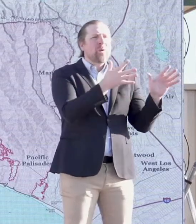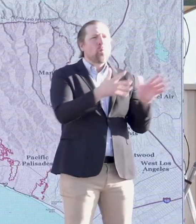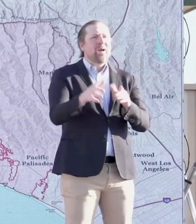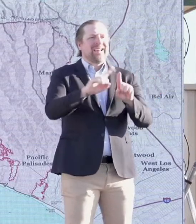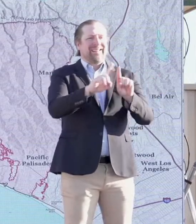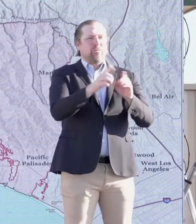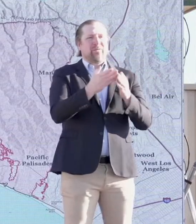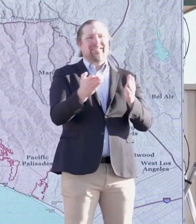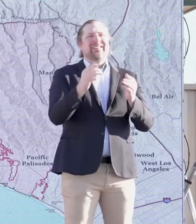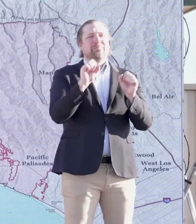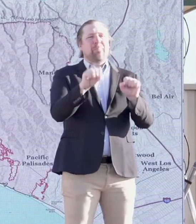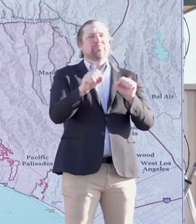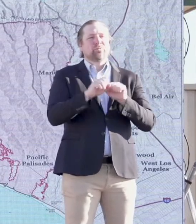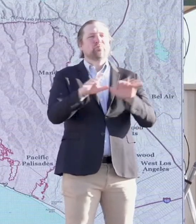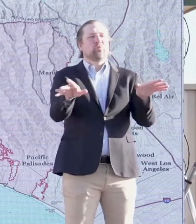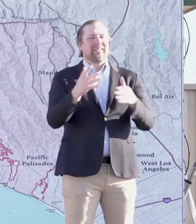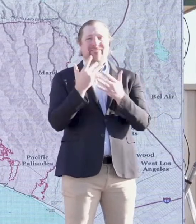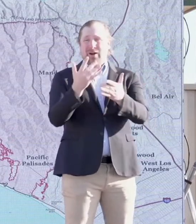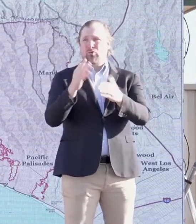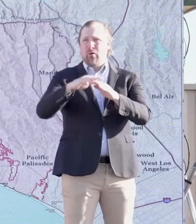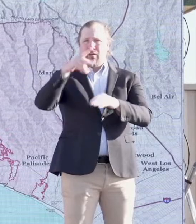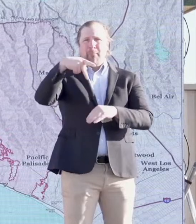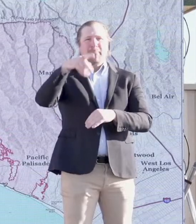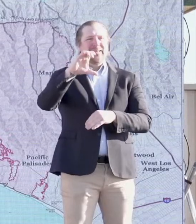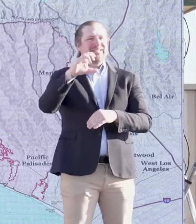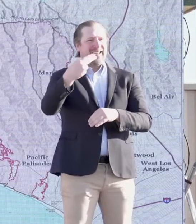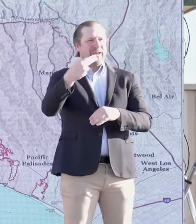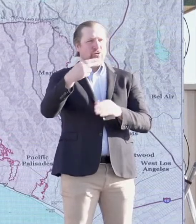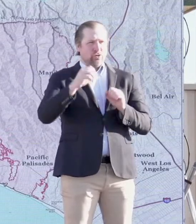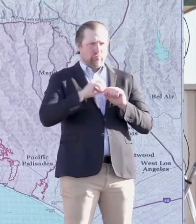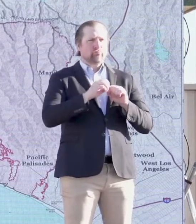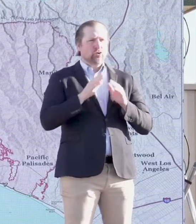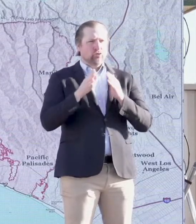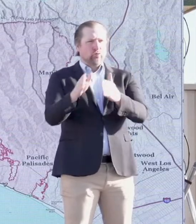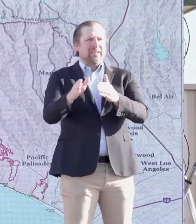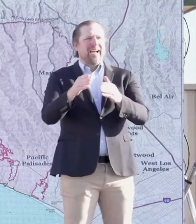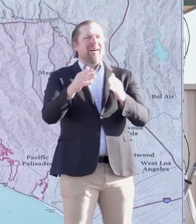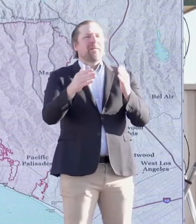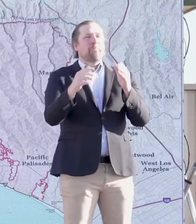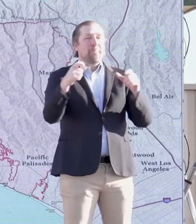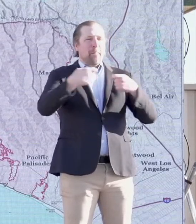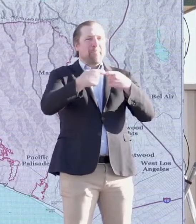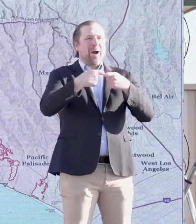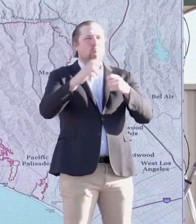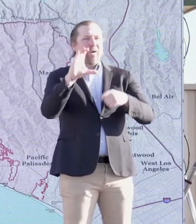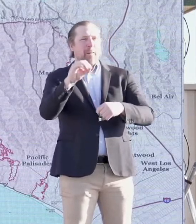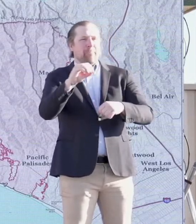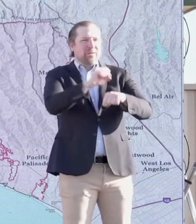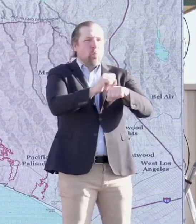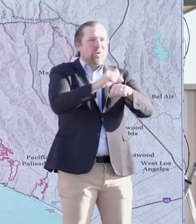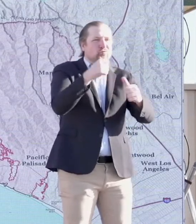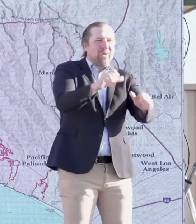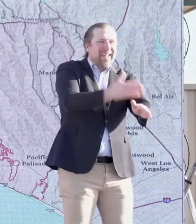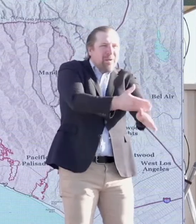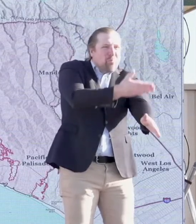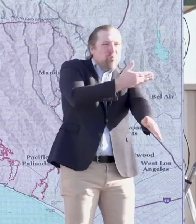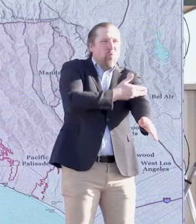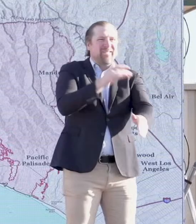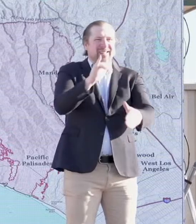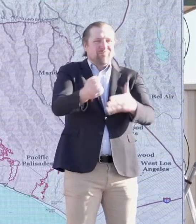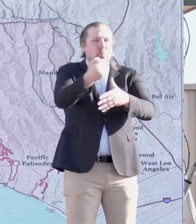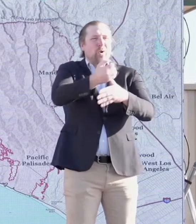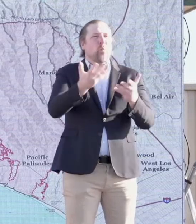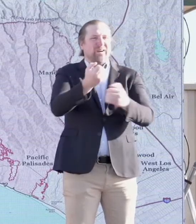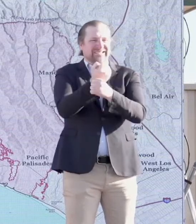us. Along PCH, we still have a numerous amount of the utilities companies working on that infrastructure, trying to get things back to safe as